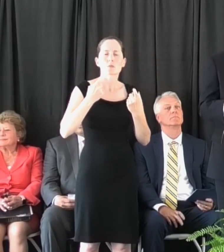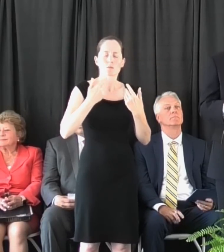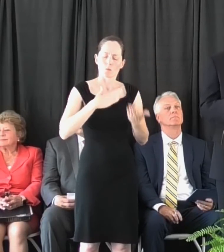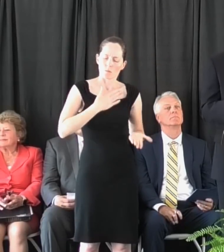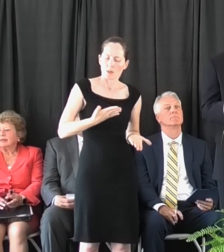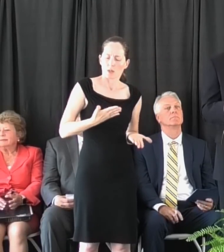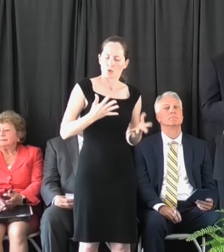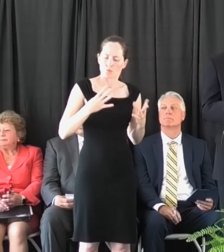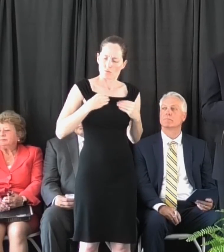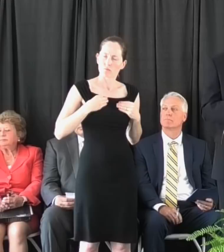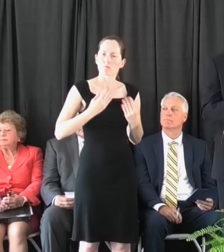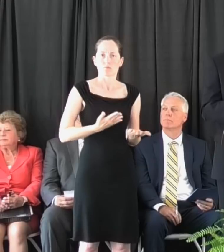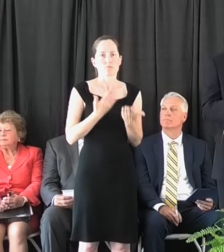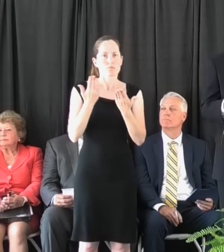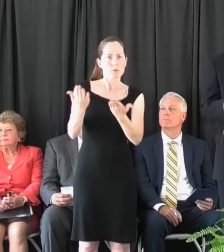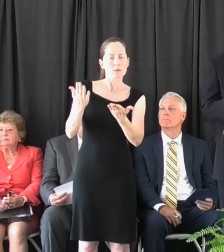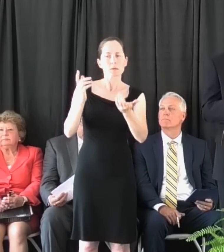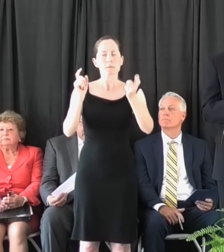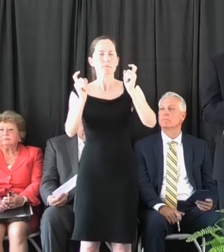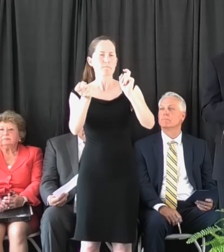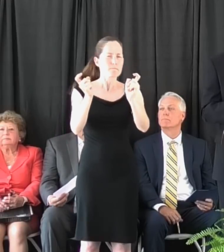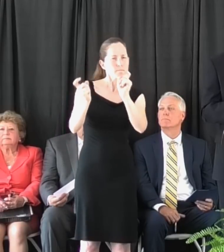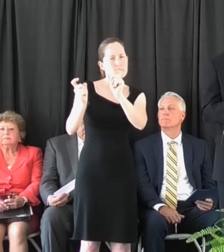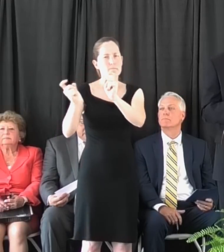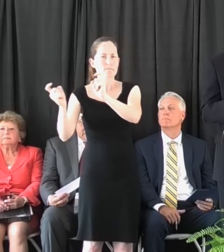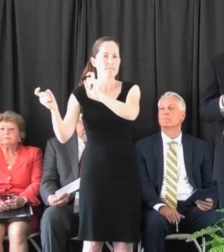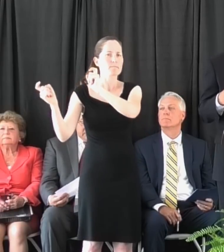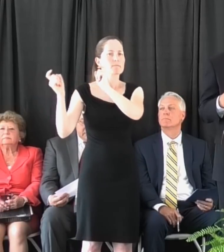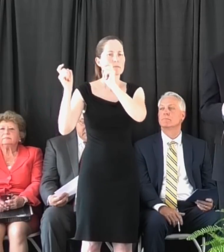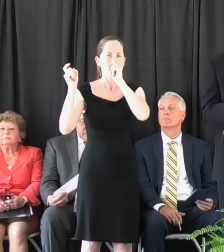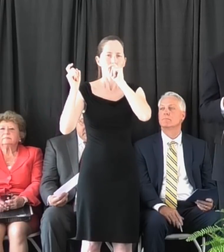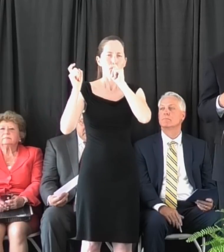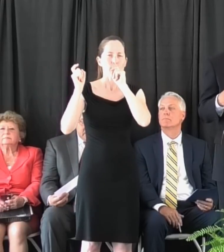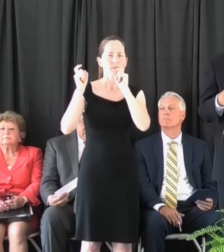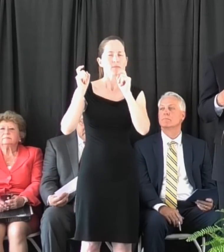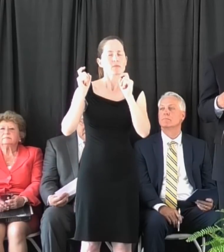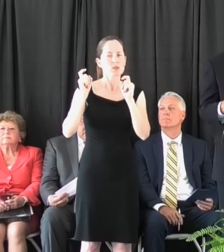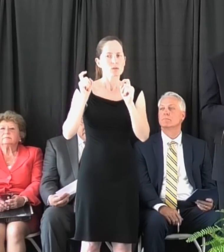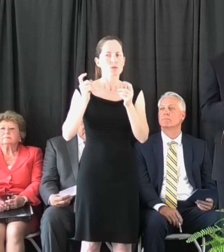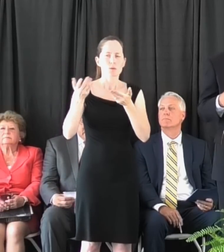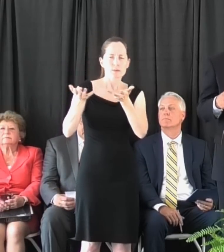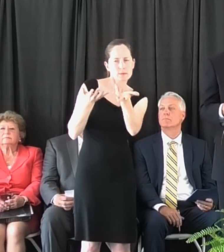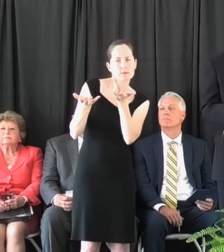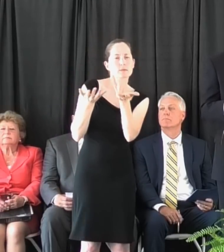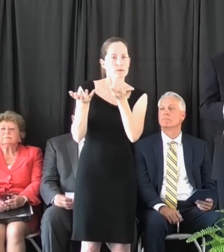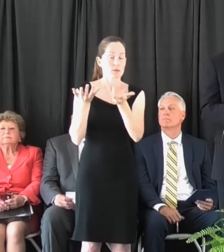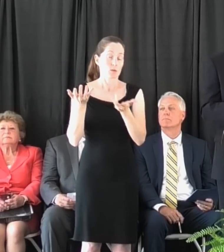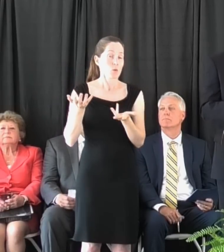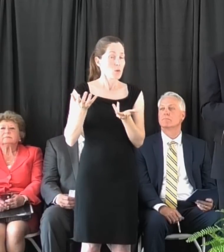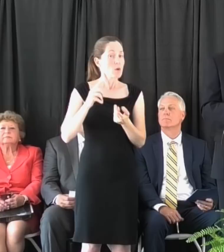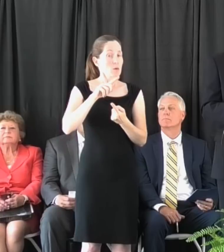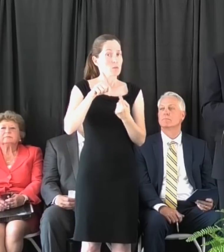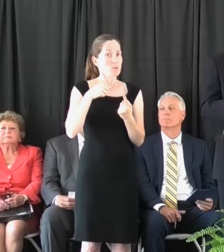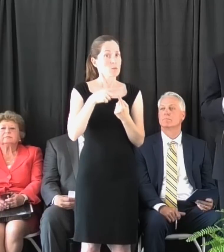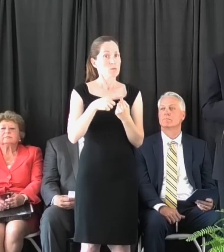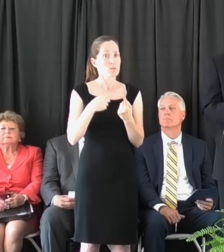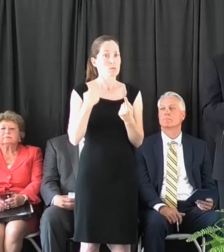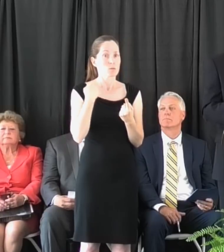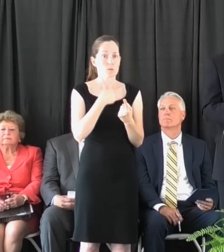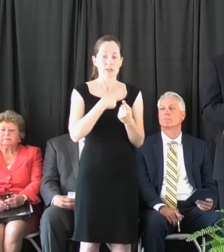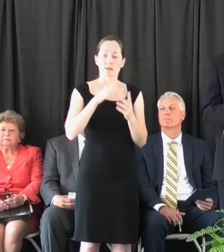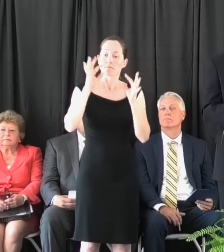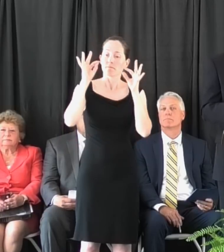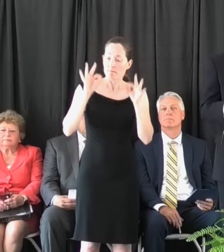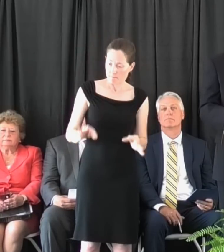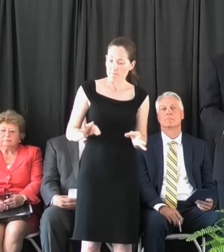modify and transfer a different type of information so that as we come to fruition with the design and head